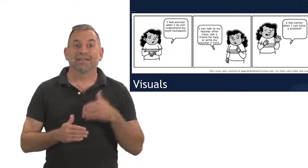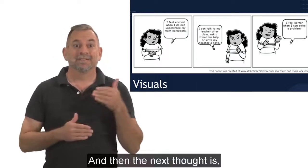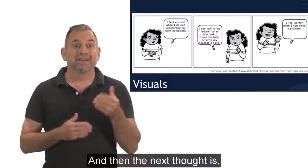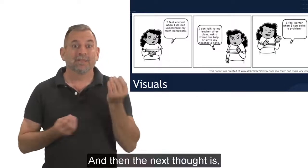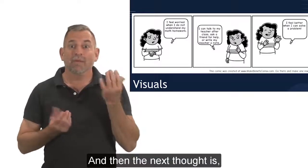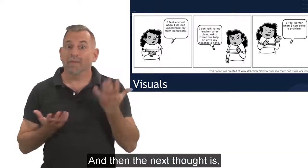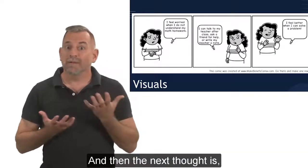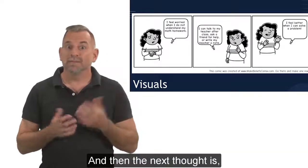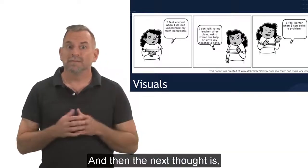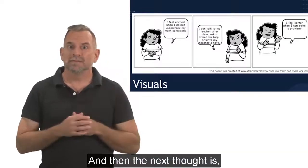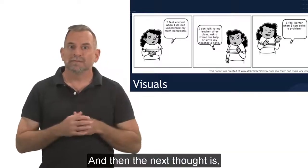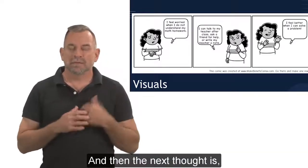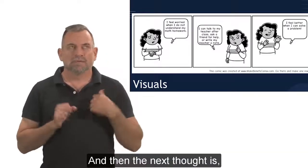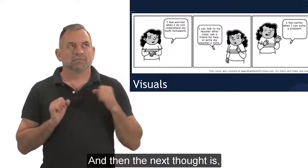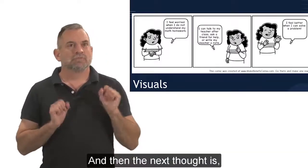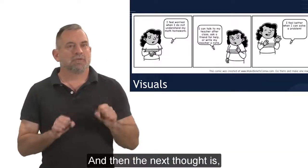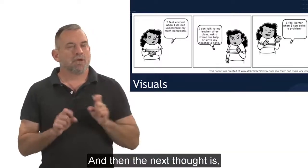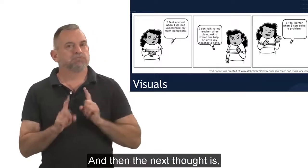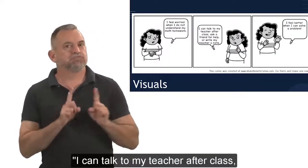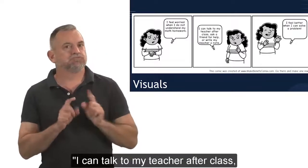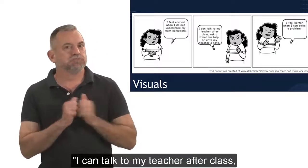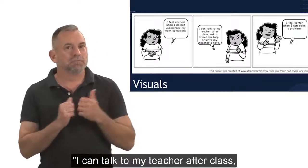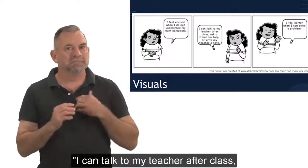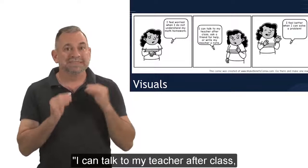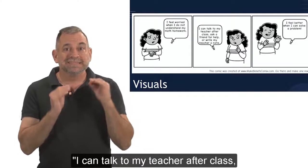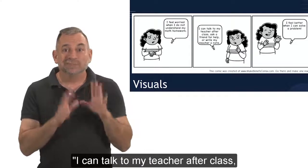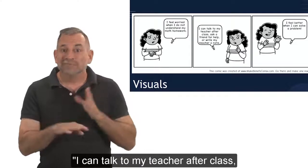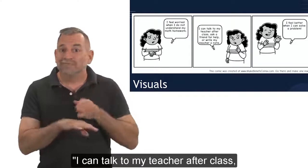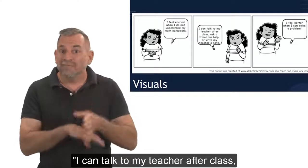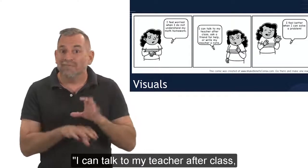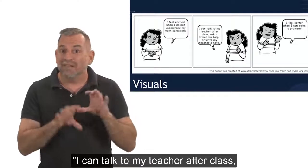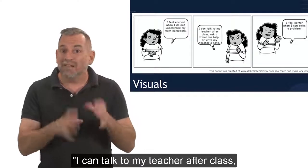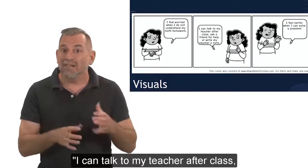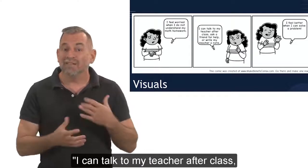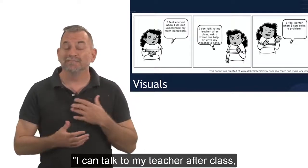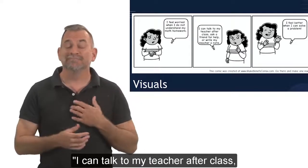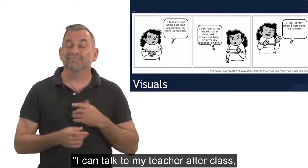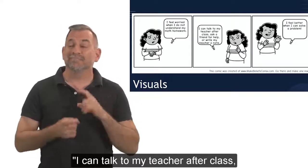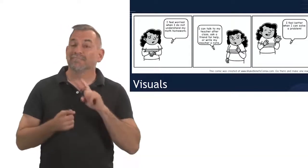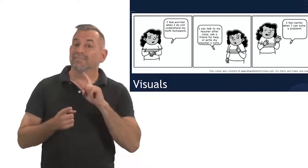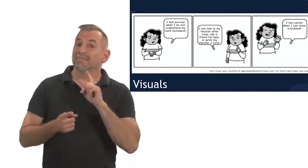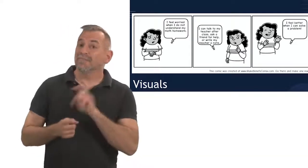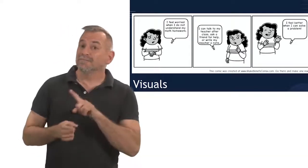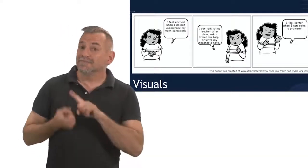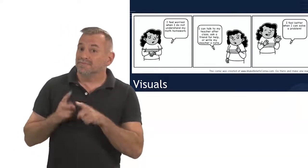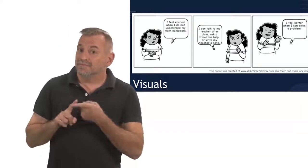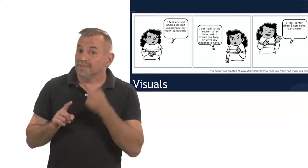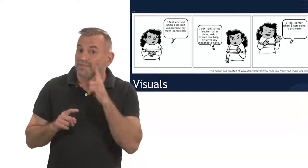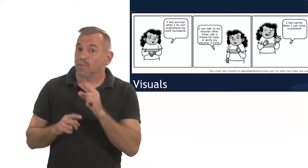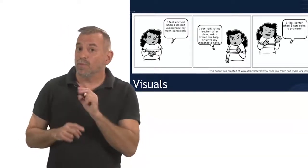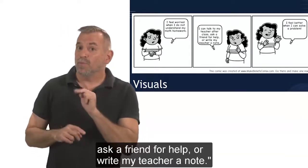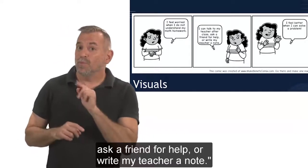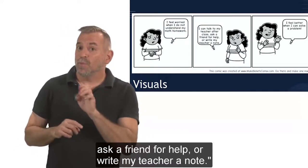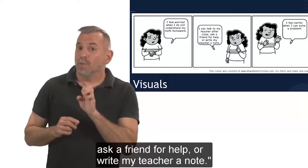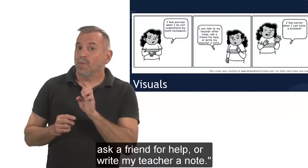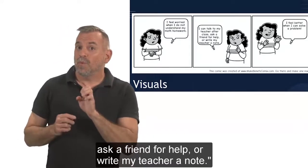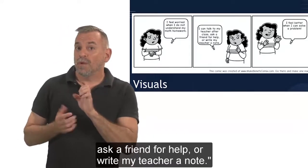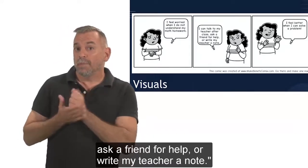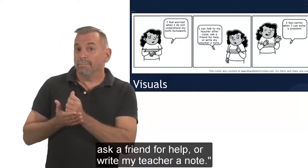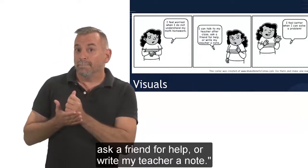And then the next thought is, I can talk to my teacher after class ask a friend for help,